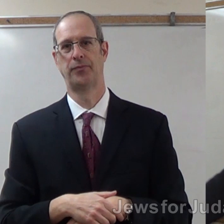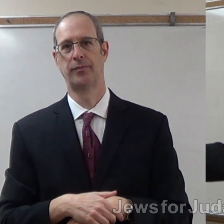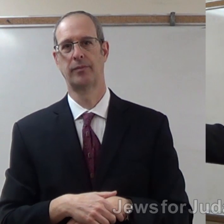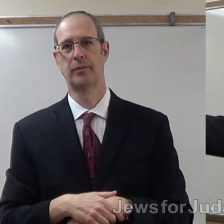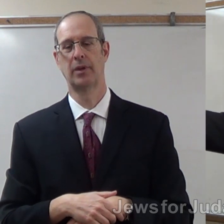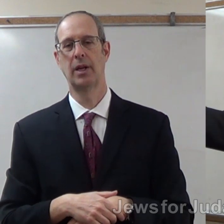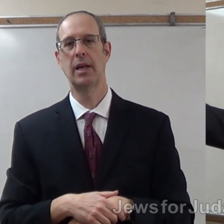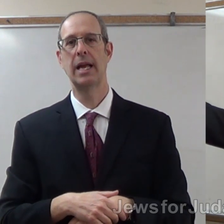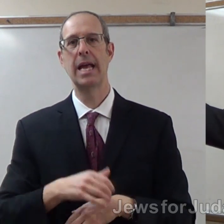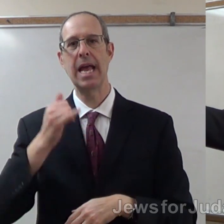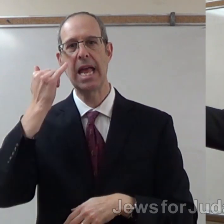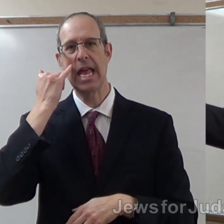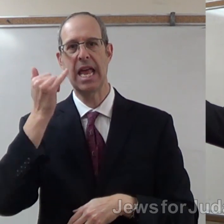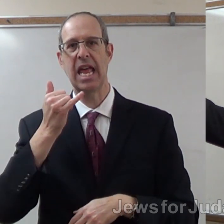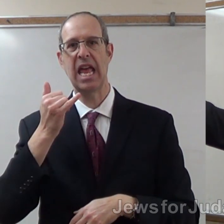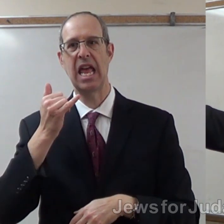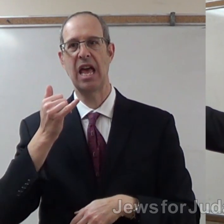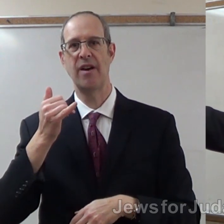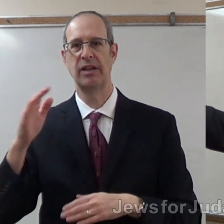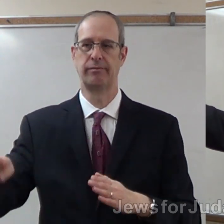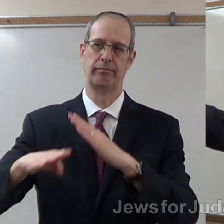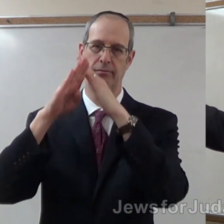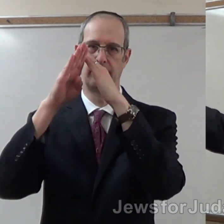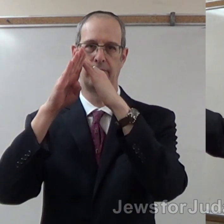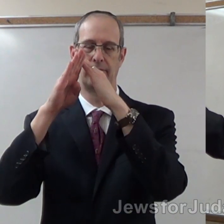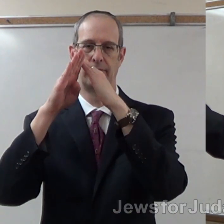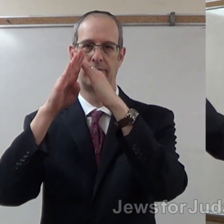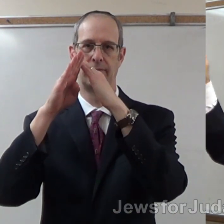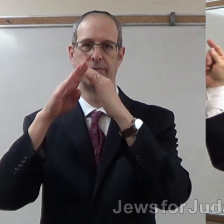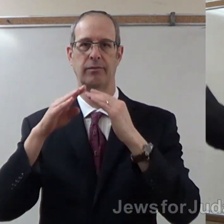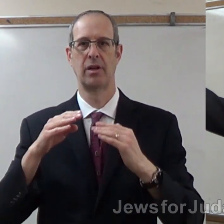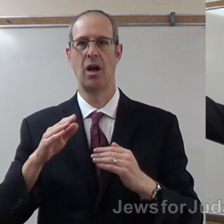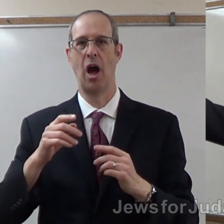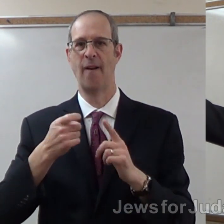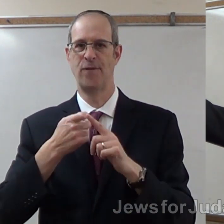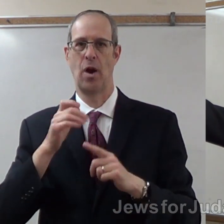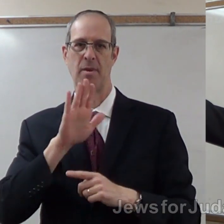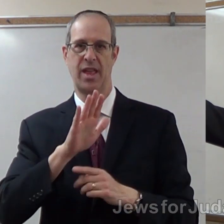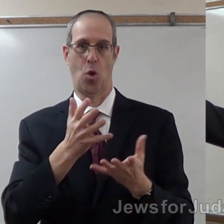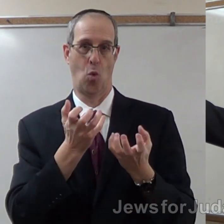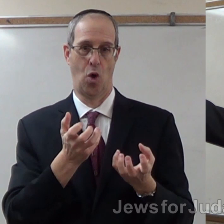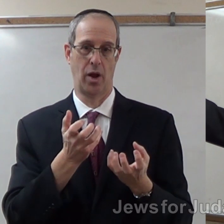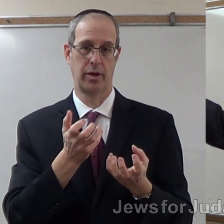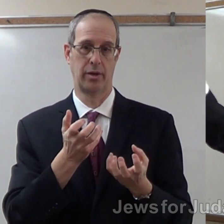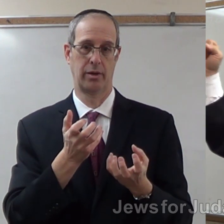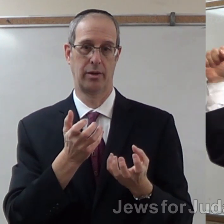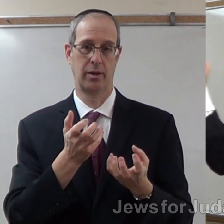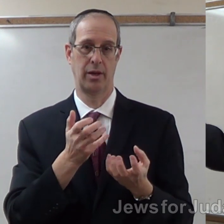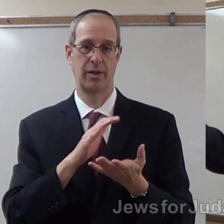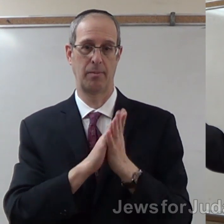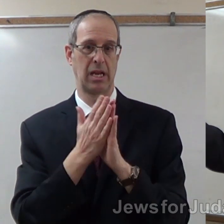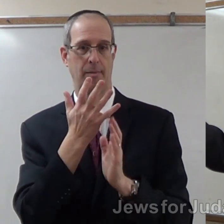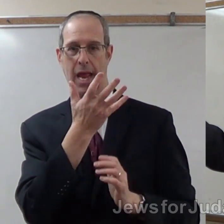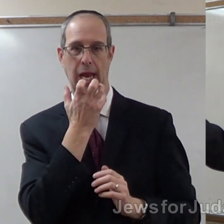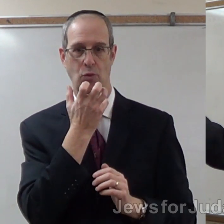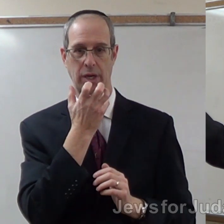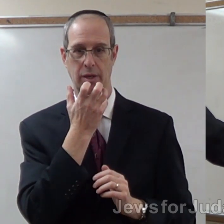And when anything gets in the way of what they want, they get